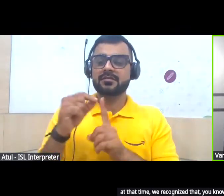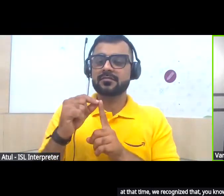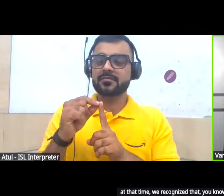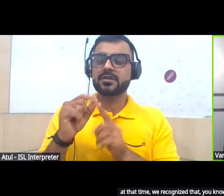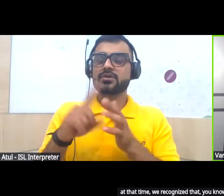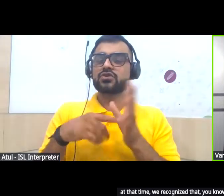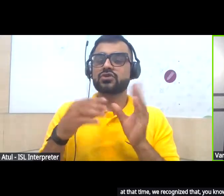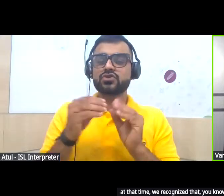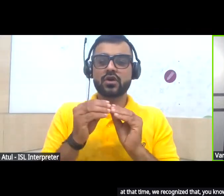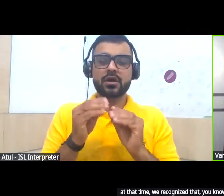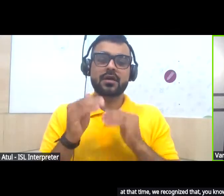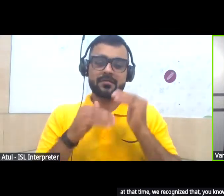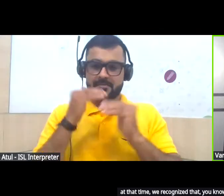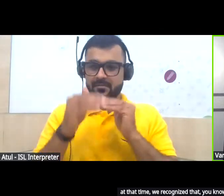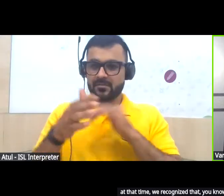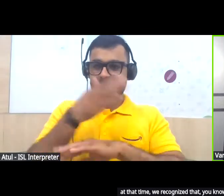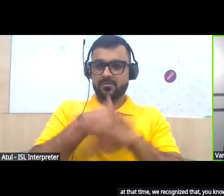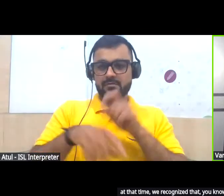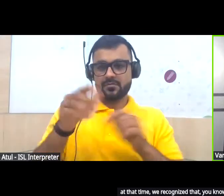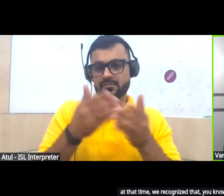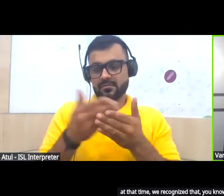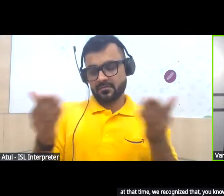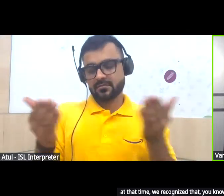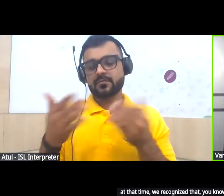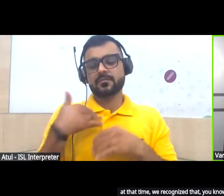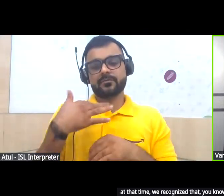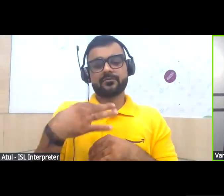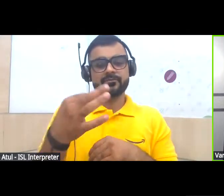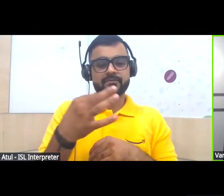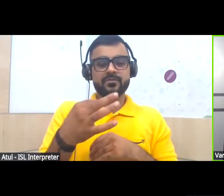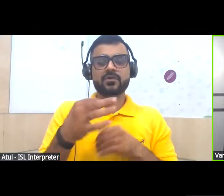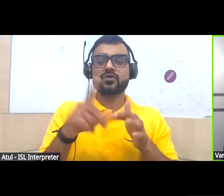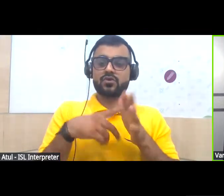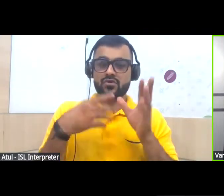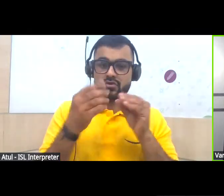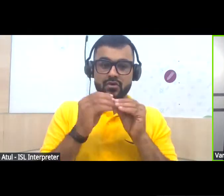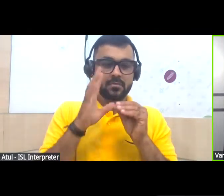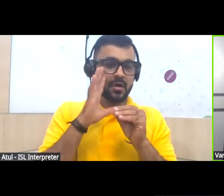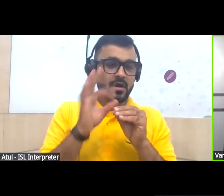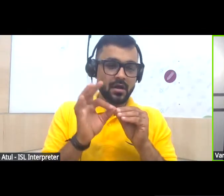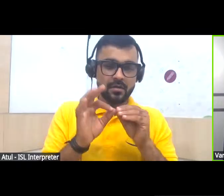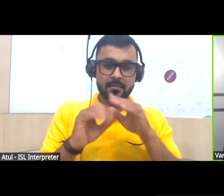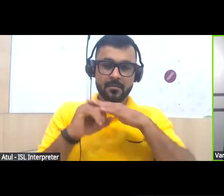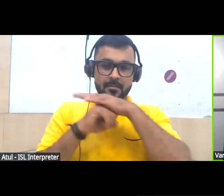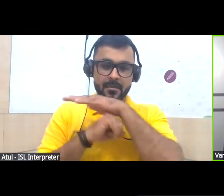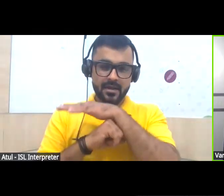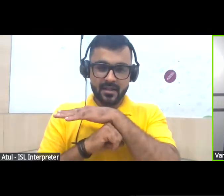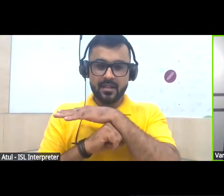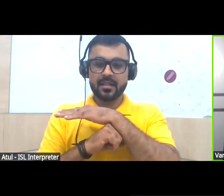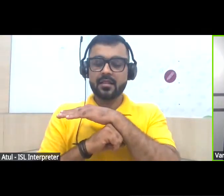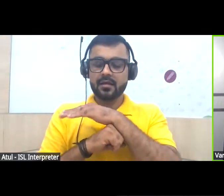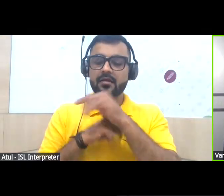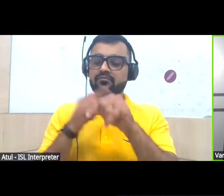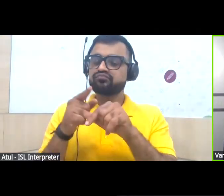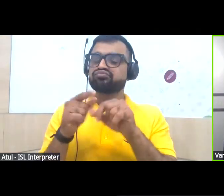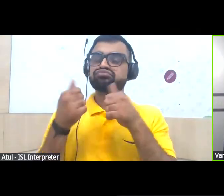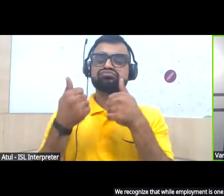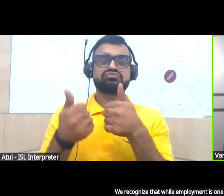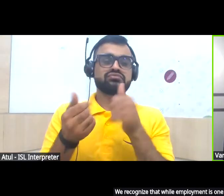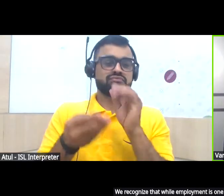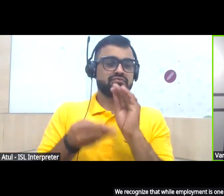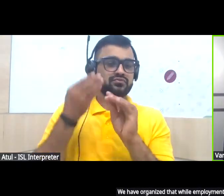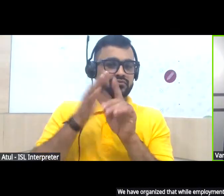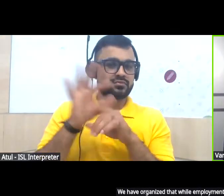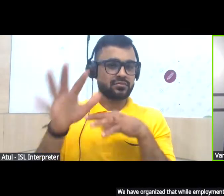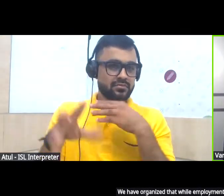of Employment for People with Disabilities, we recognize that while employment is one core pillar that is, a great need,